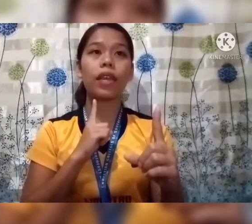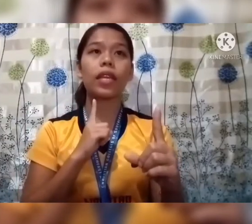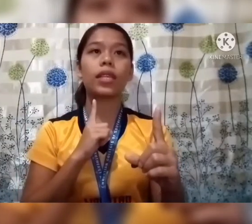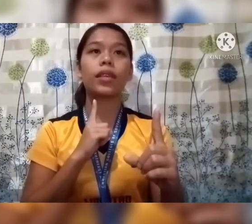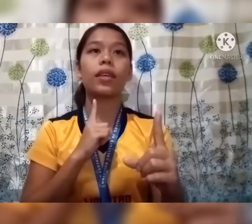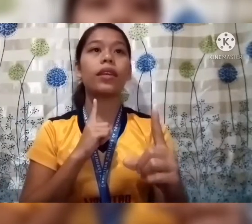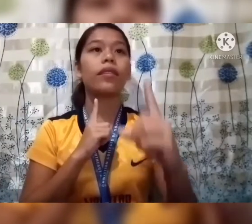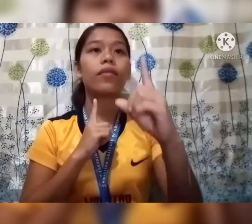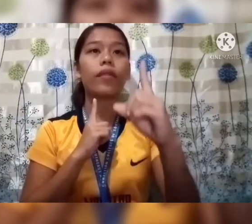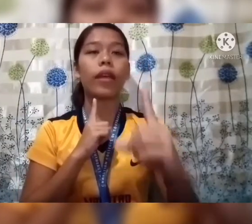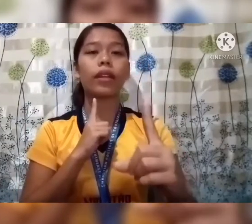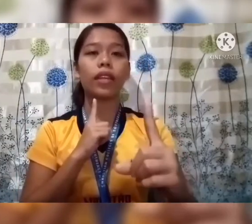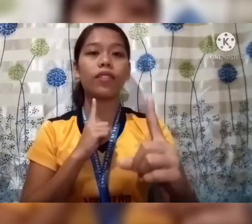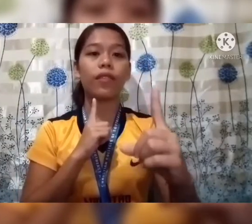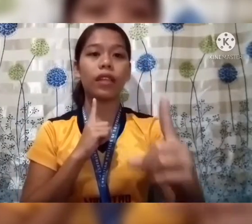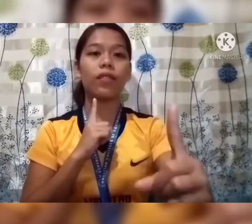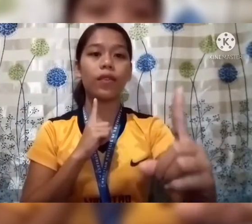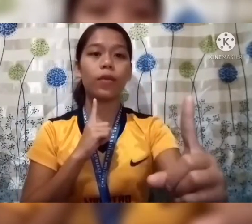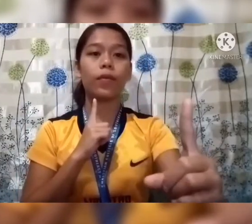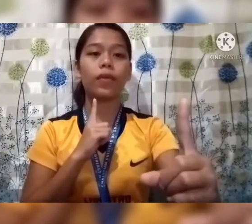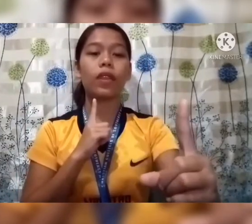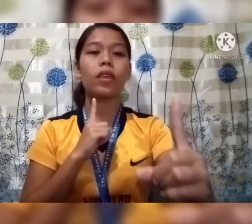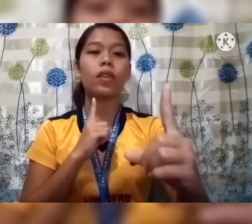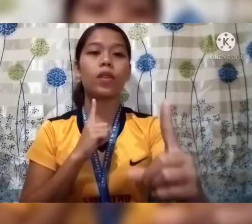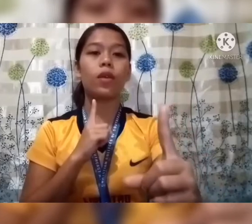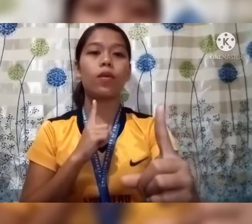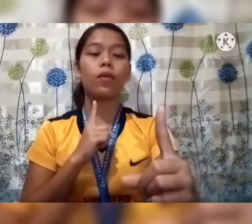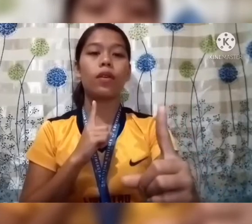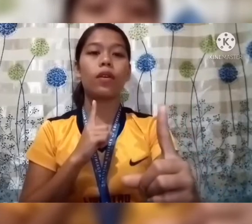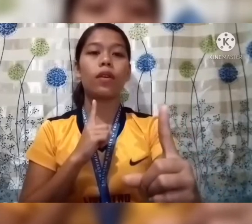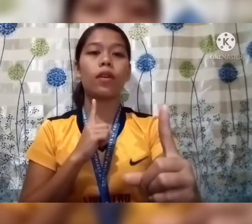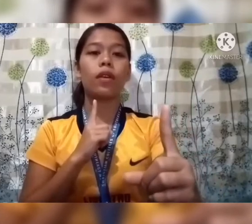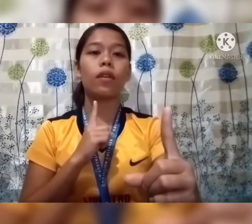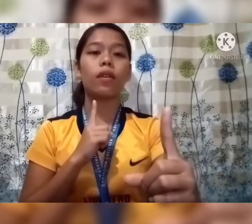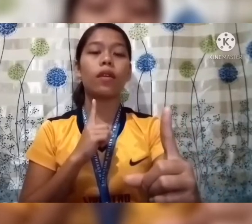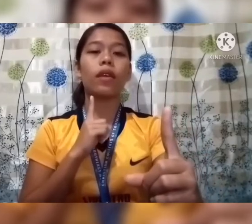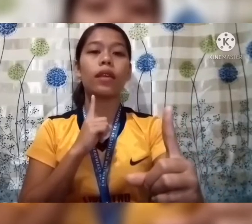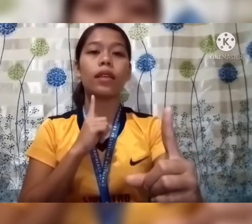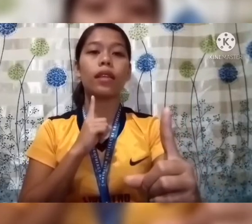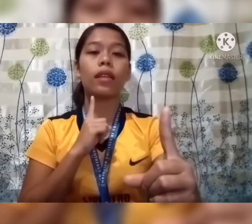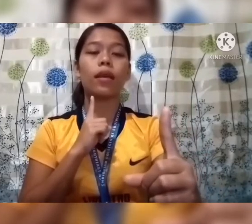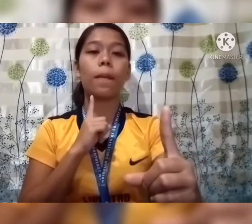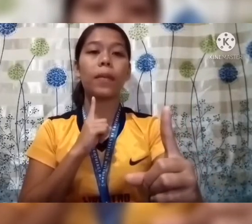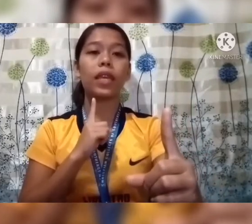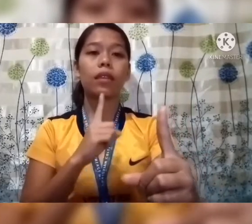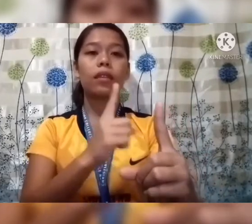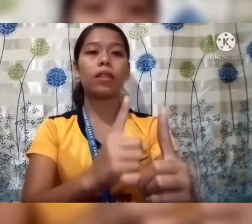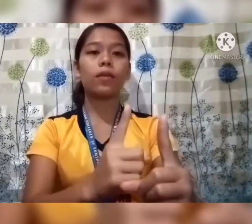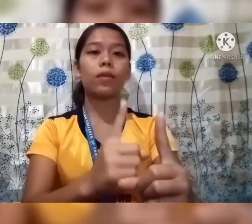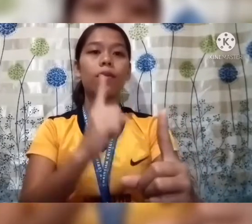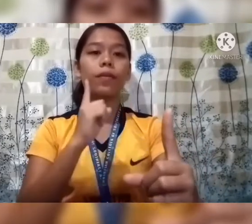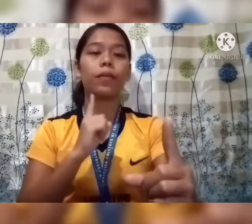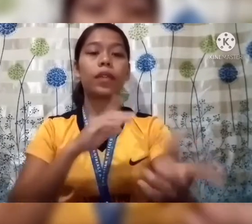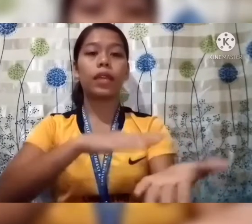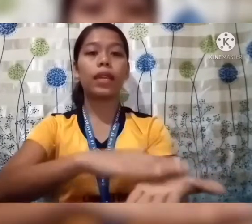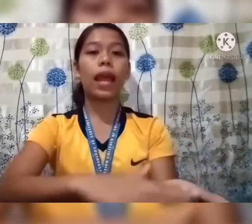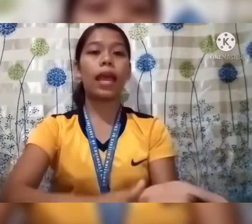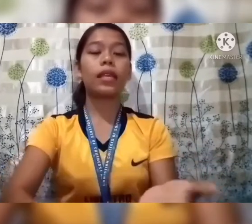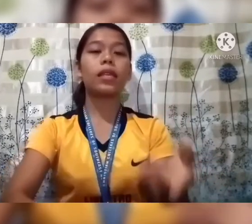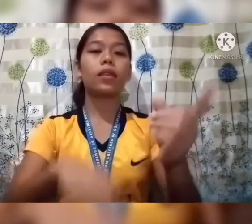is directly in front of you. So, here, meet you. Nice to